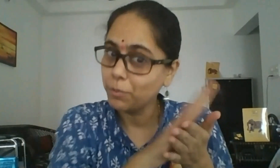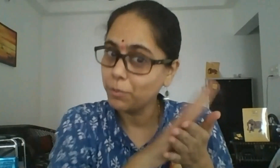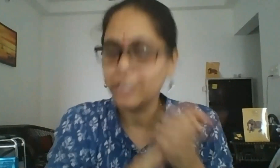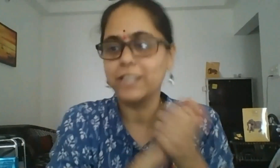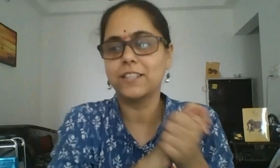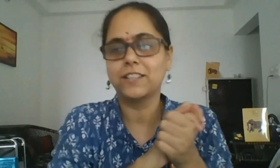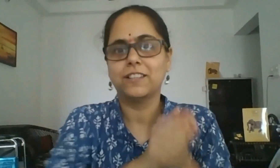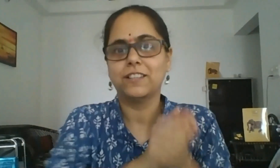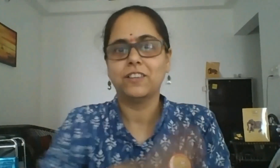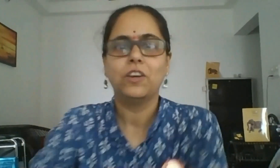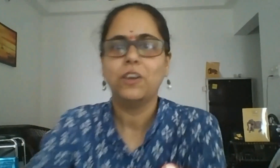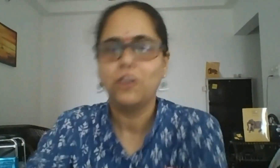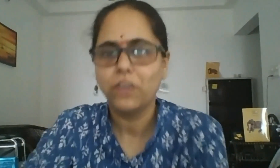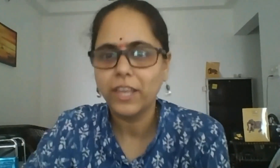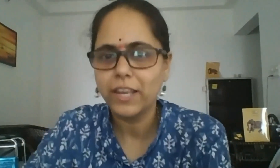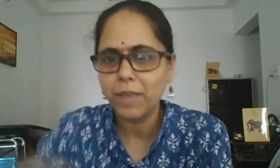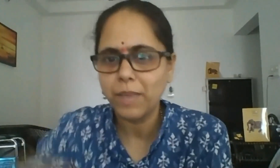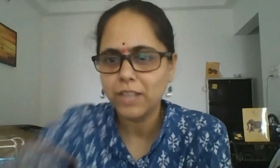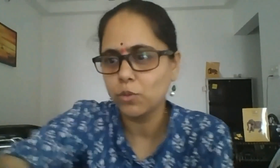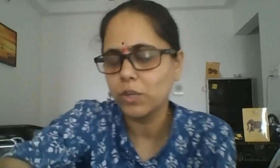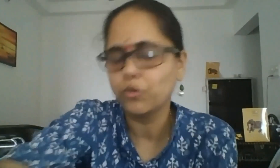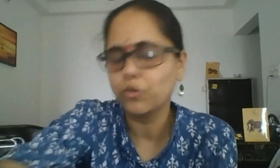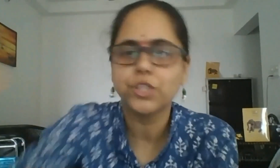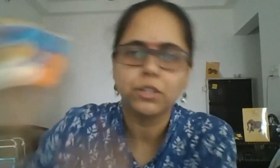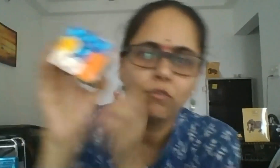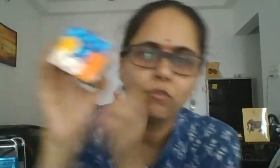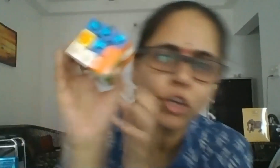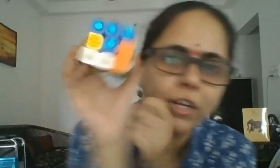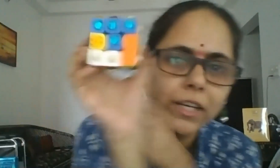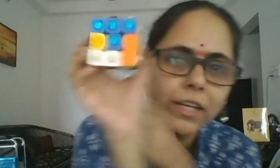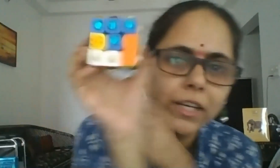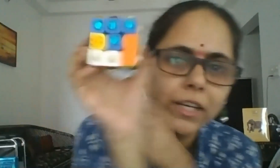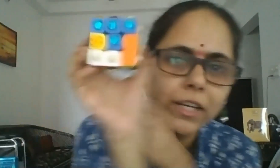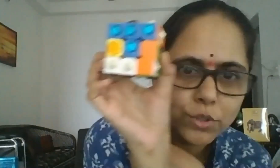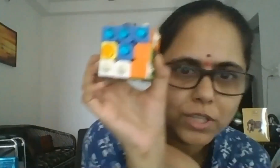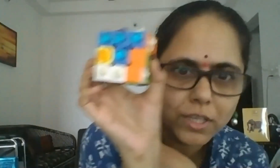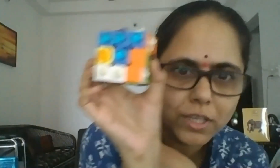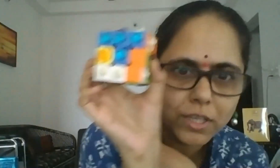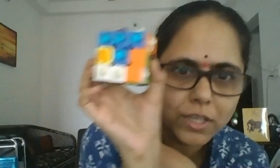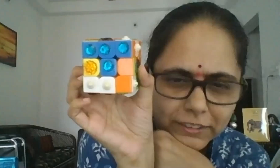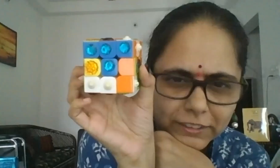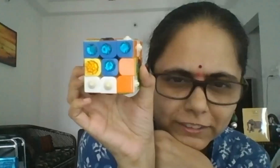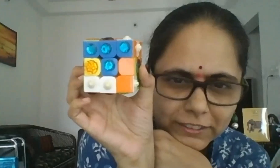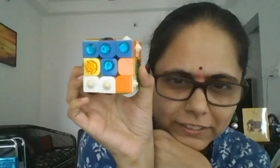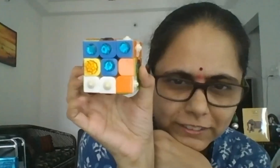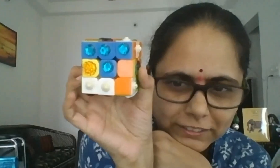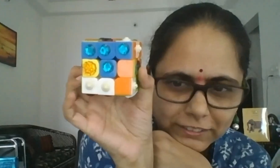it. Okay, let me ask you one question. What all colors do you see here?